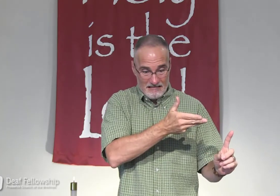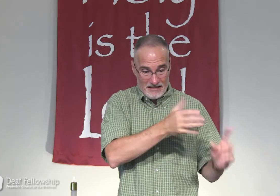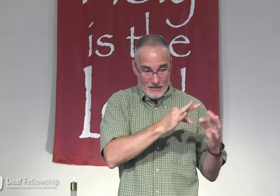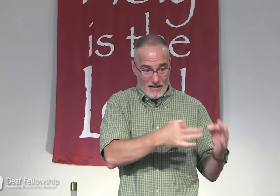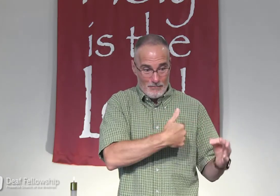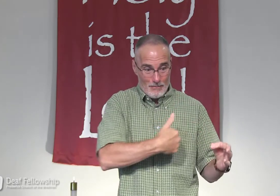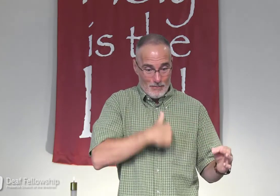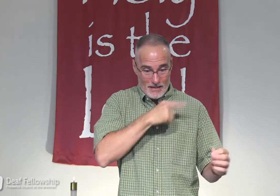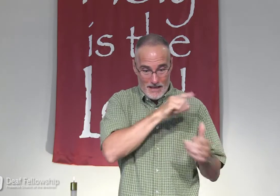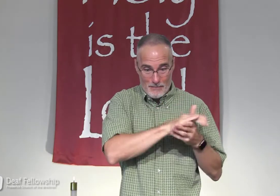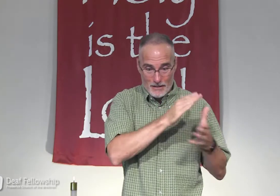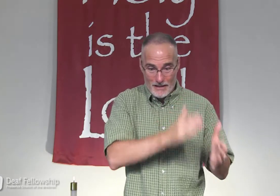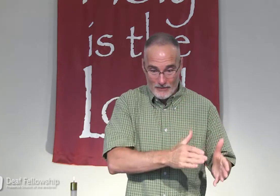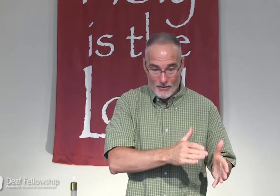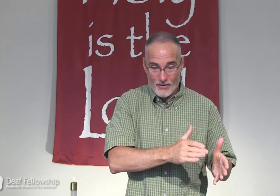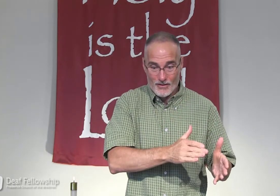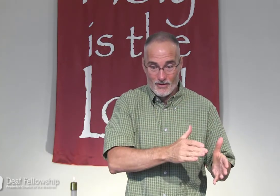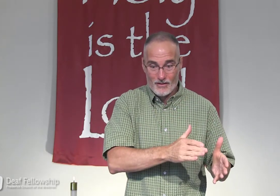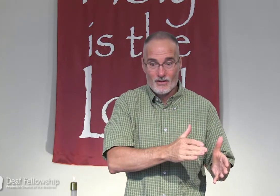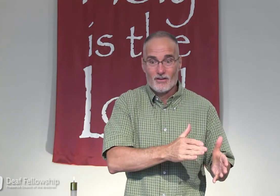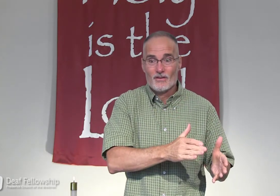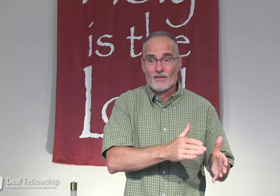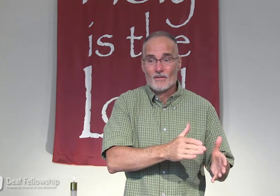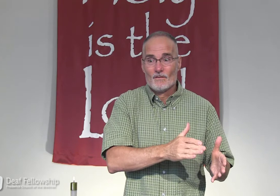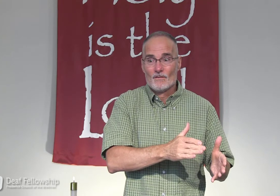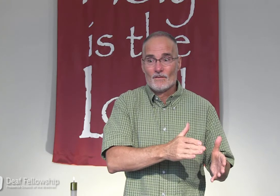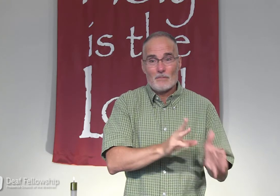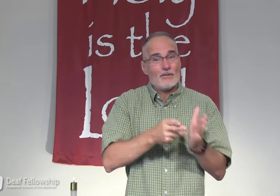the Bible and what we know of that family member.